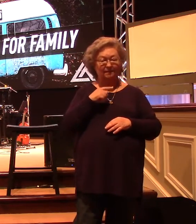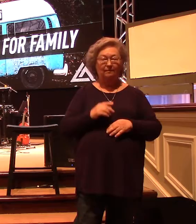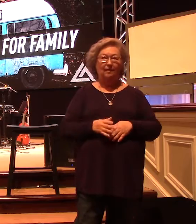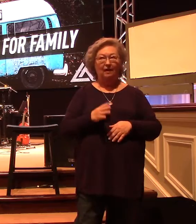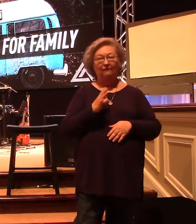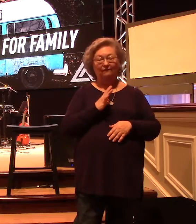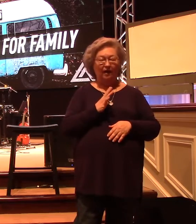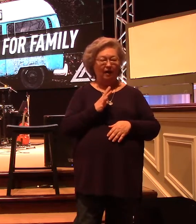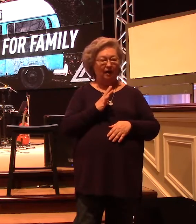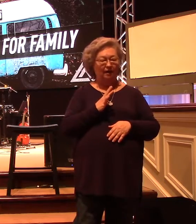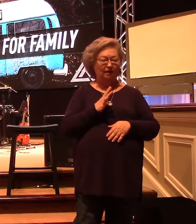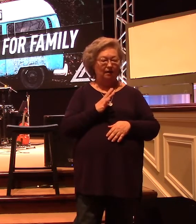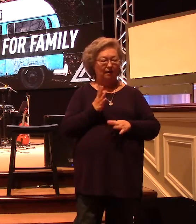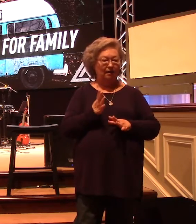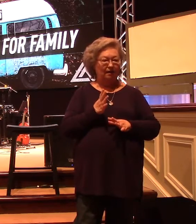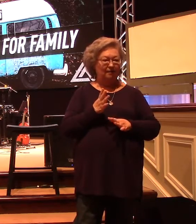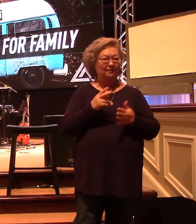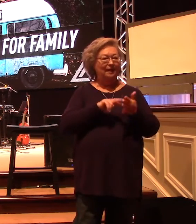I'm just going to go on.